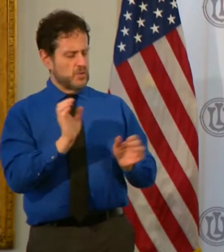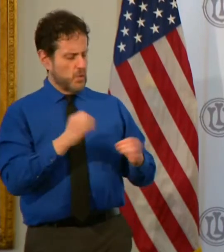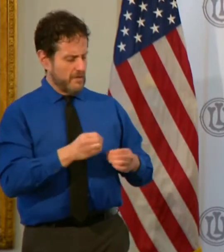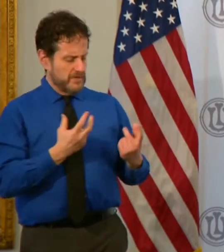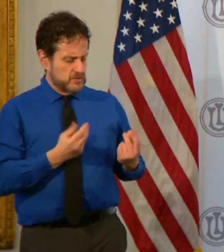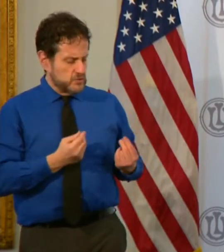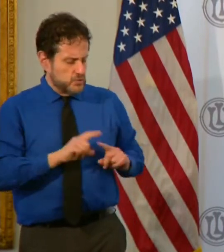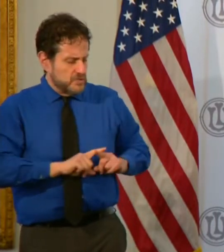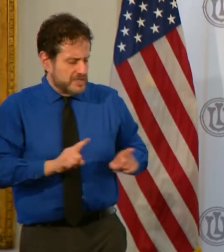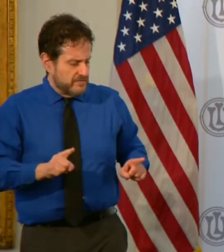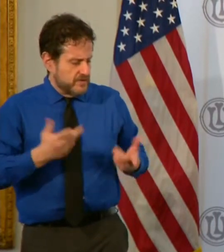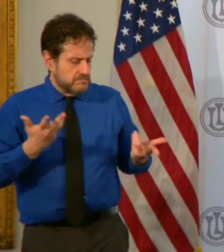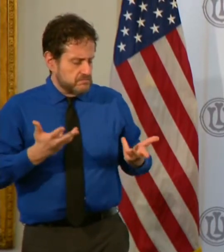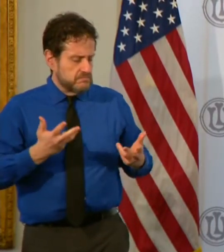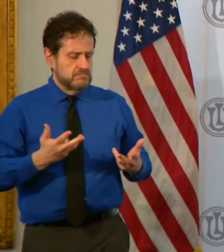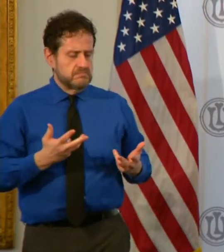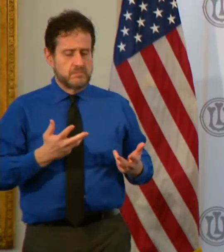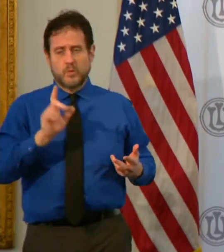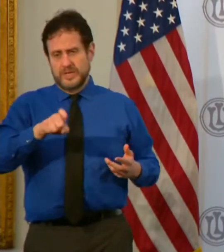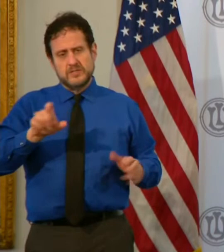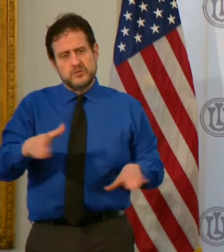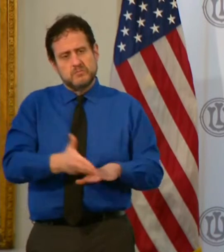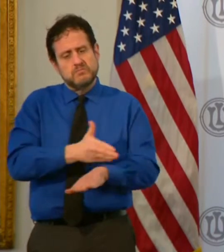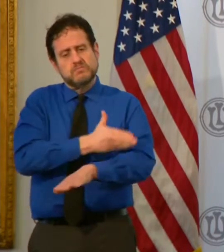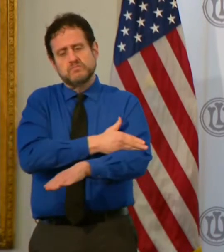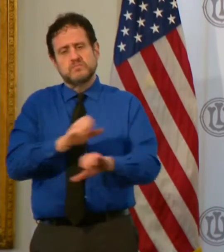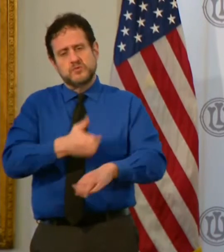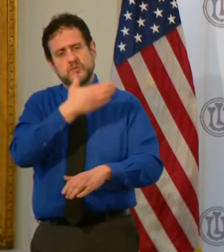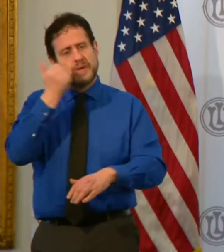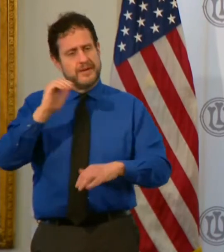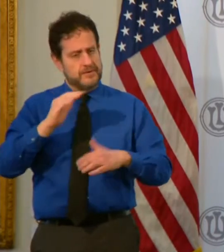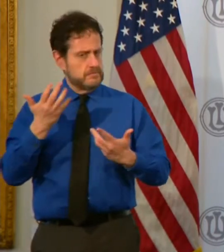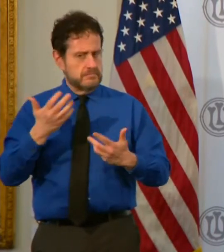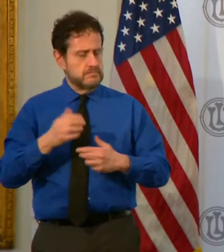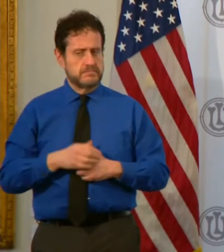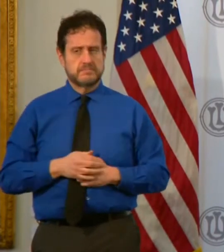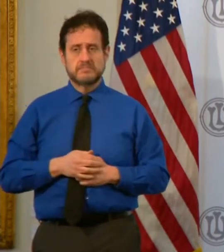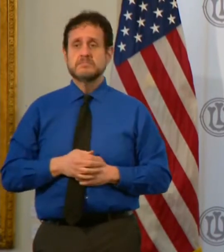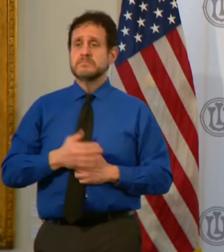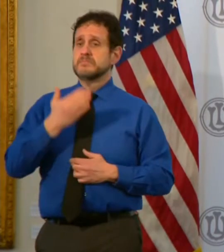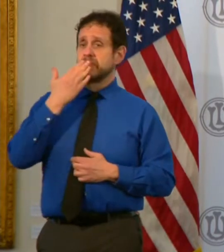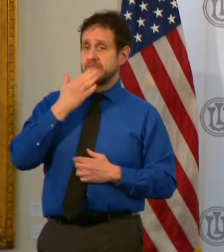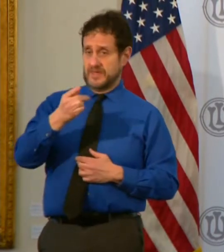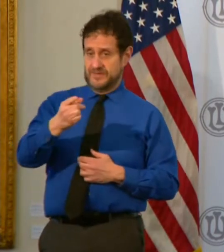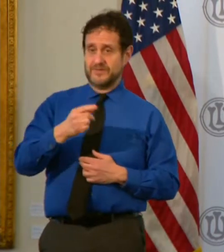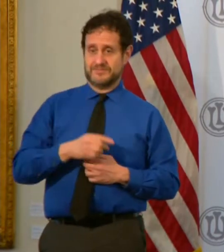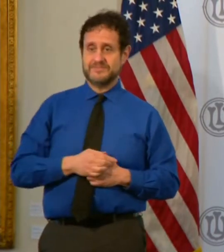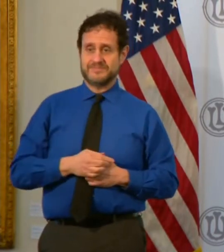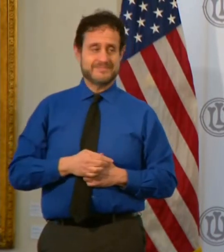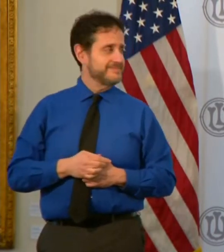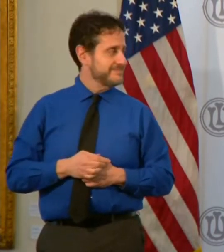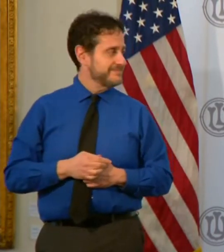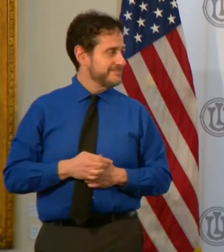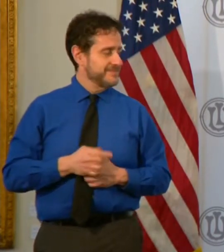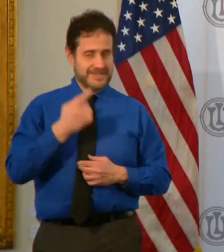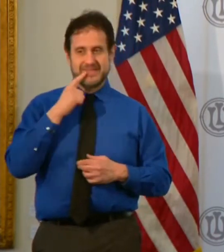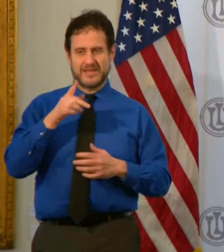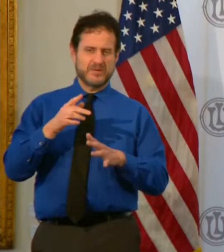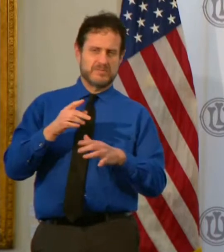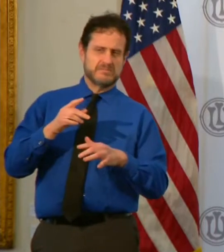doing differently, or what does your office need to do better than what it's done? Thank you for the good to see you in person, Patrick. I feel like I only hear your